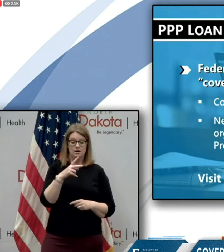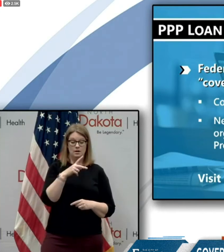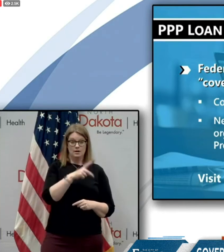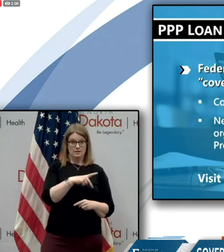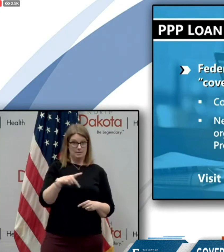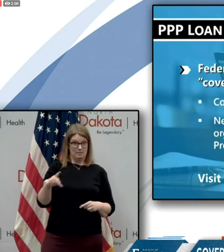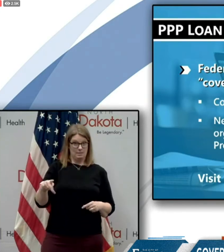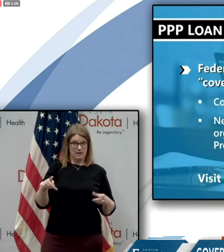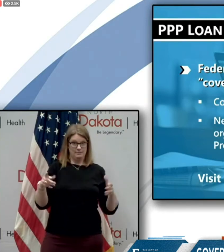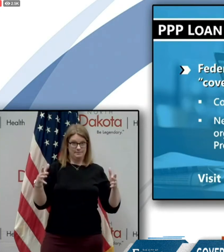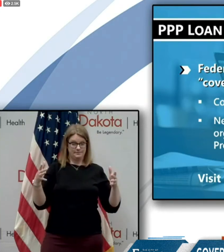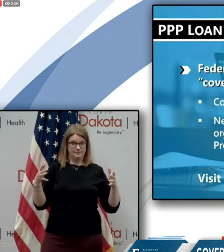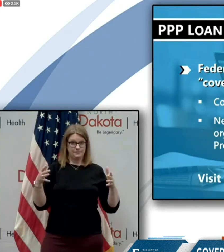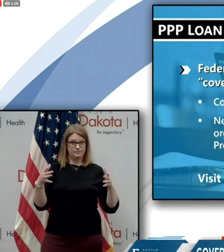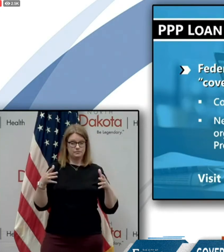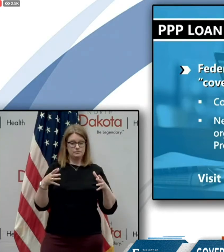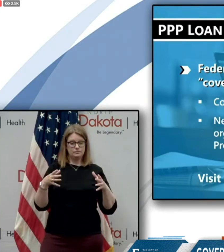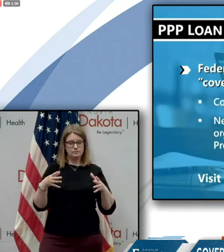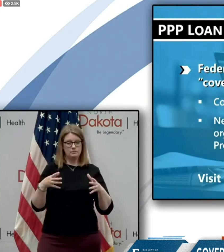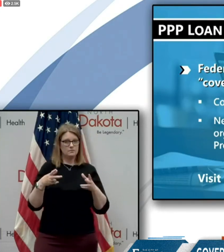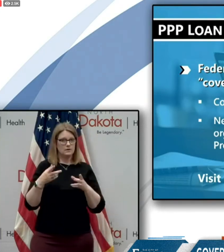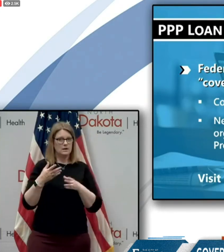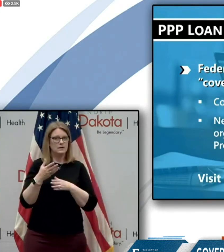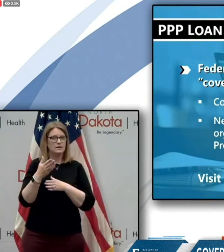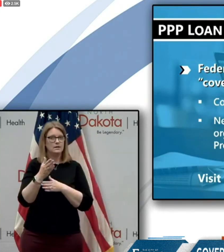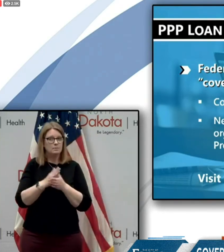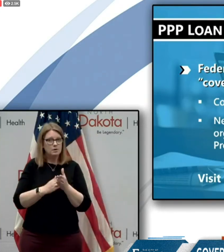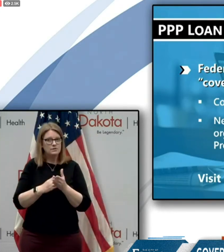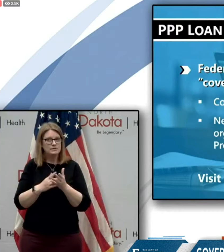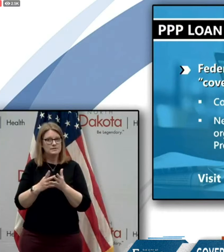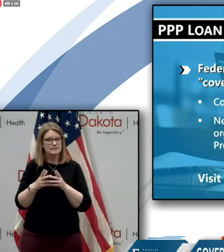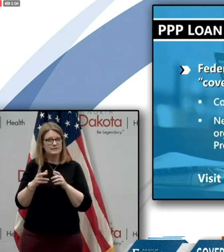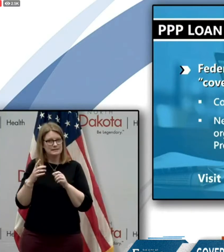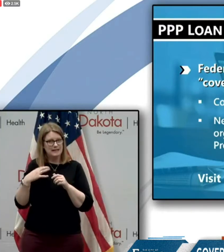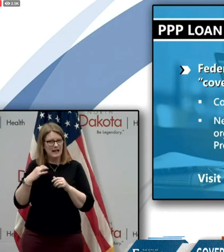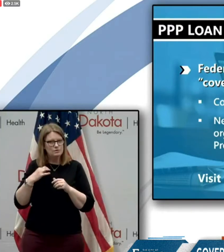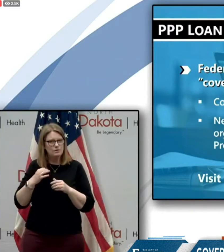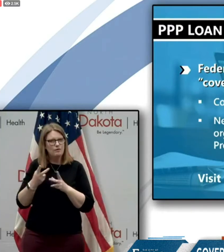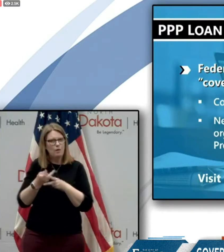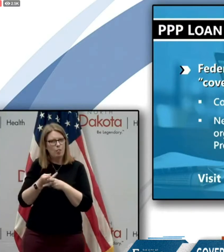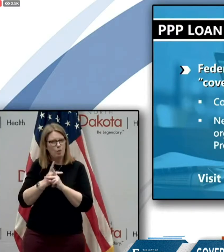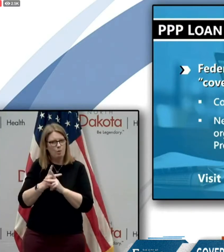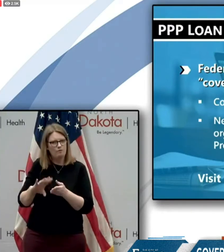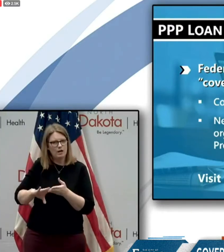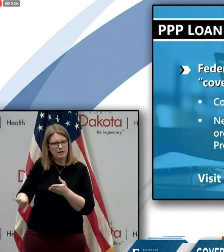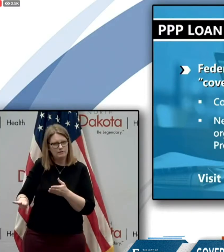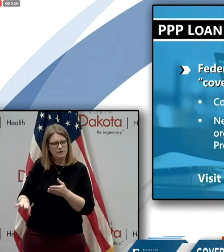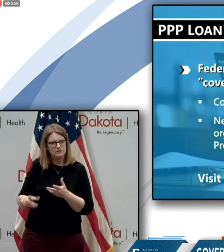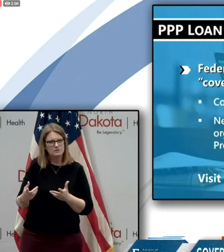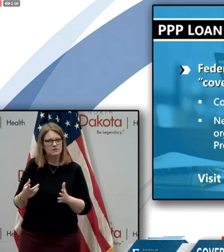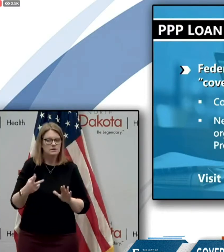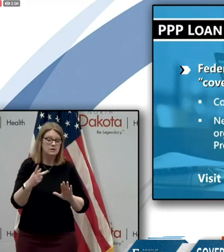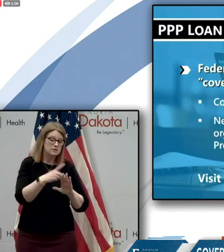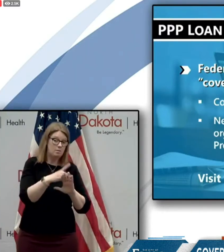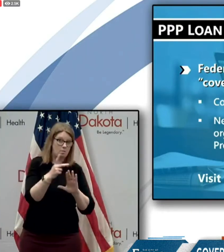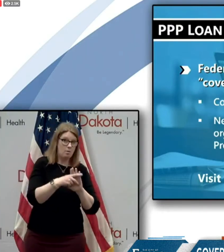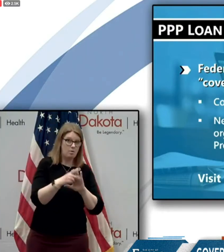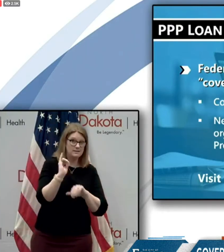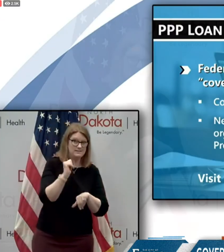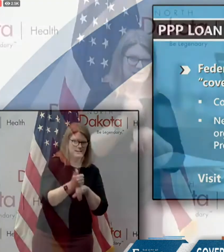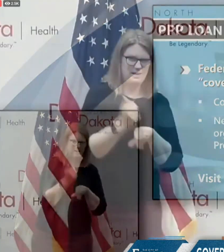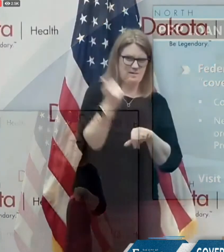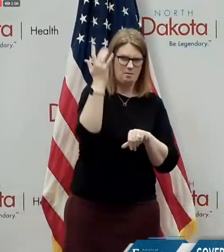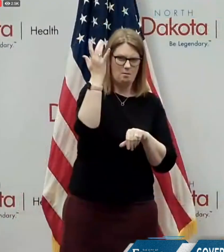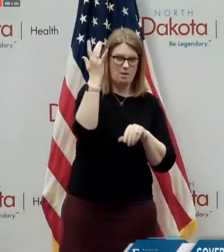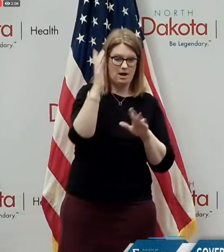a portion of that which is eligible for loan forgiveness. The program was designed and originally